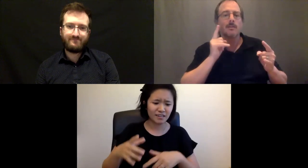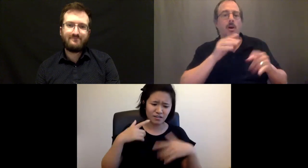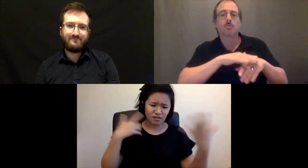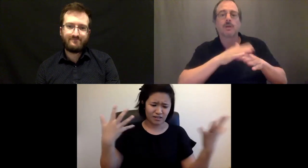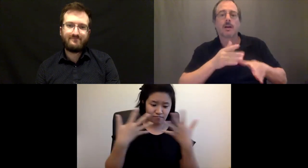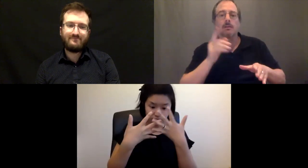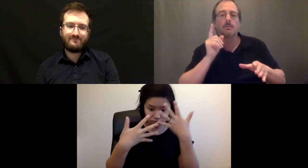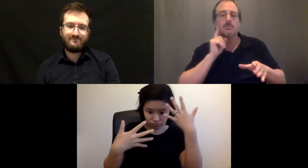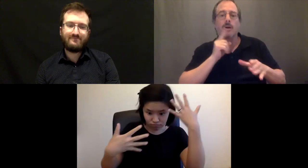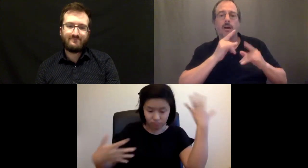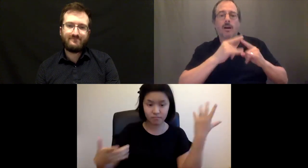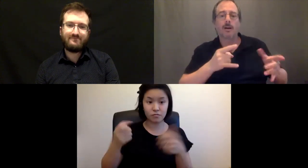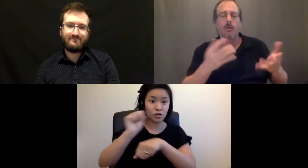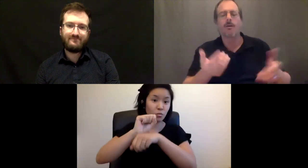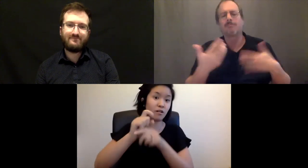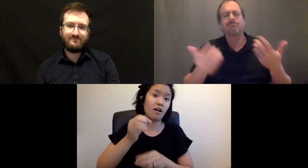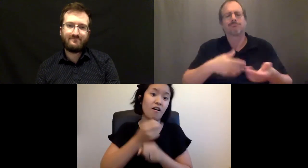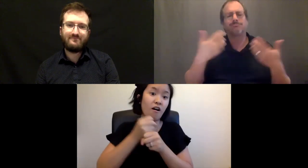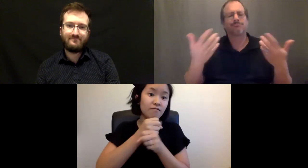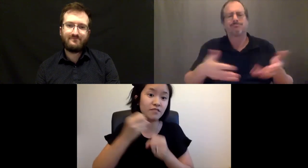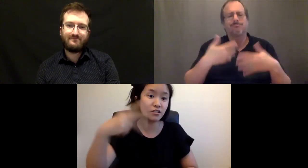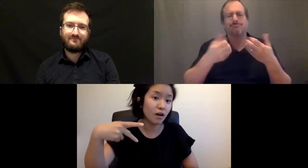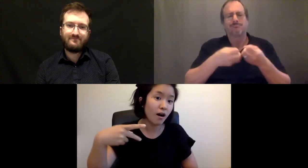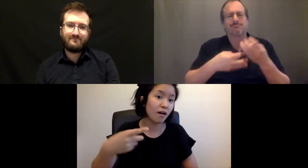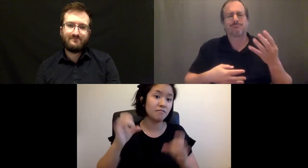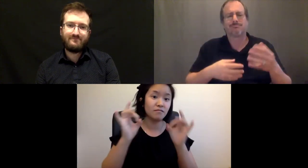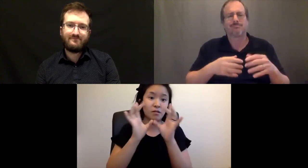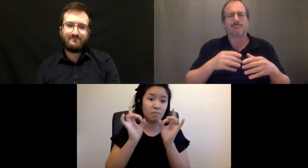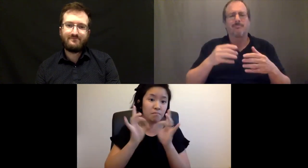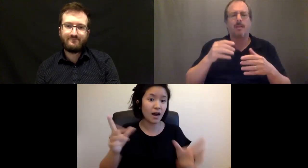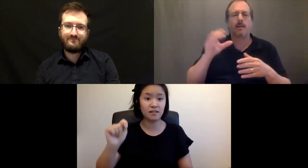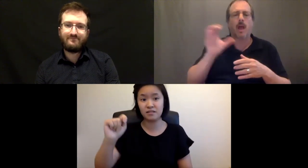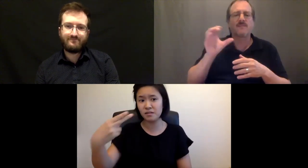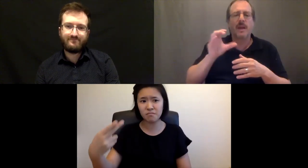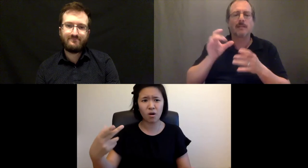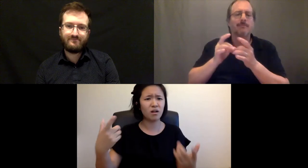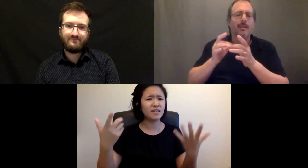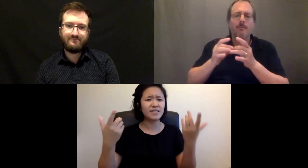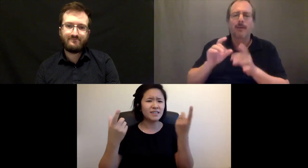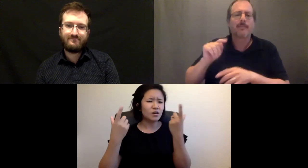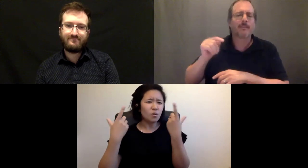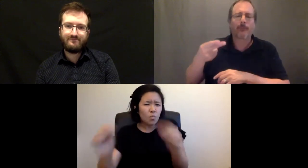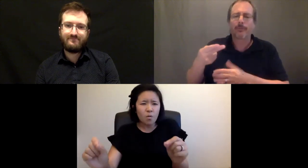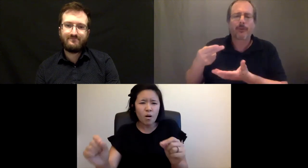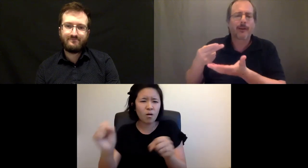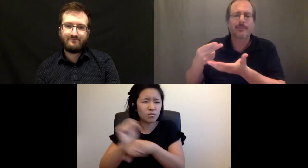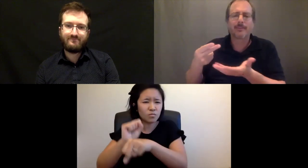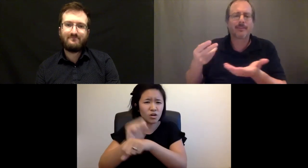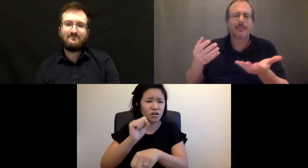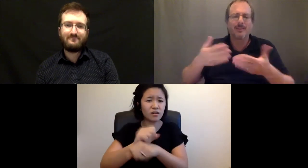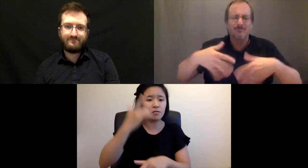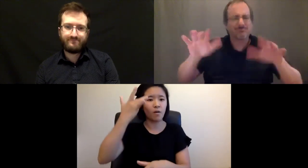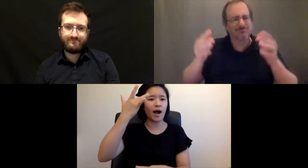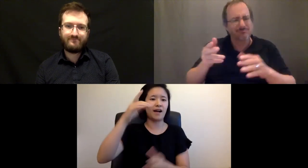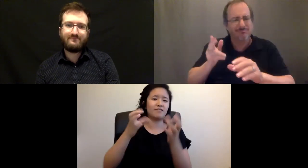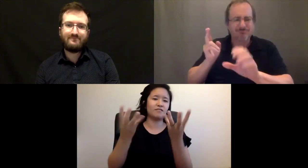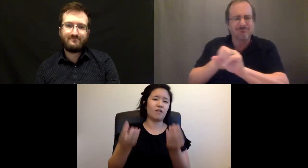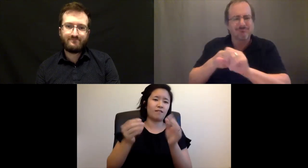a camp counselor. I worked in a coffee shop. I was a barista at Starbucks and Tim Hortons.